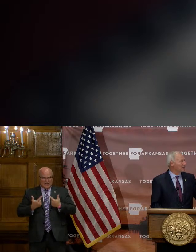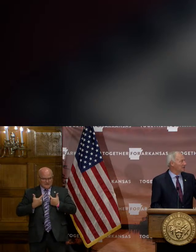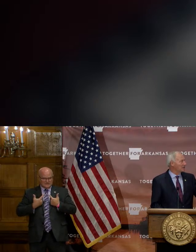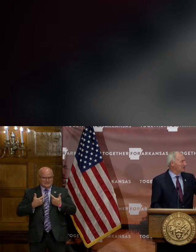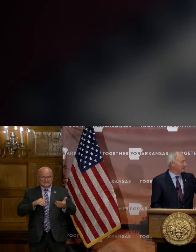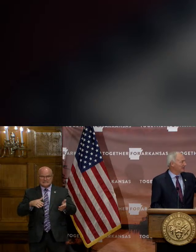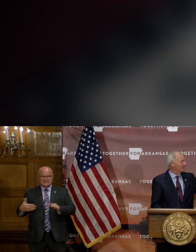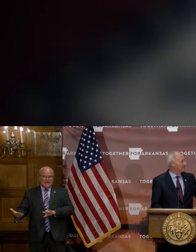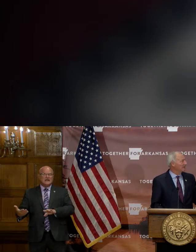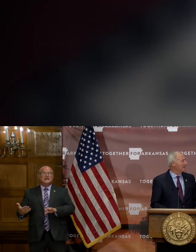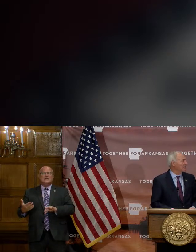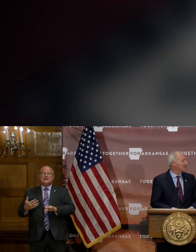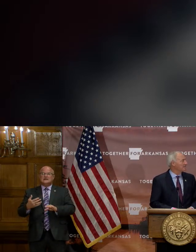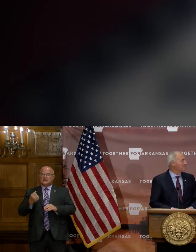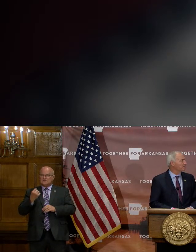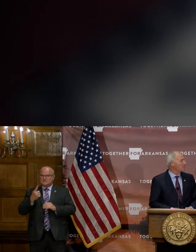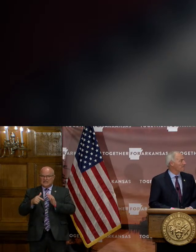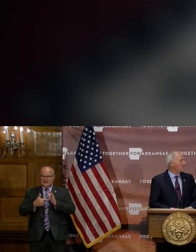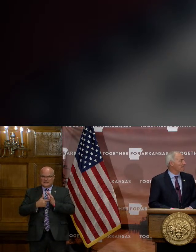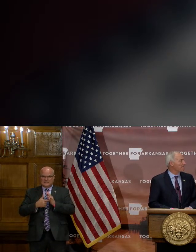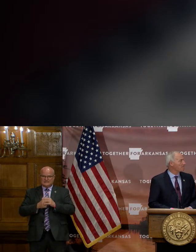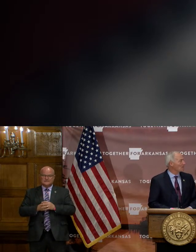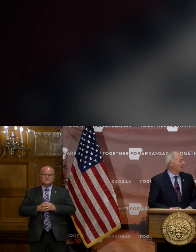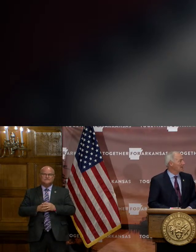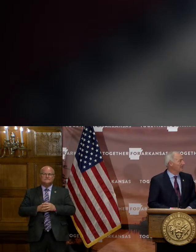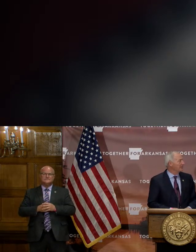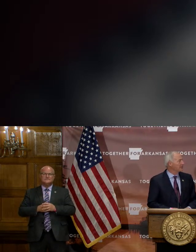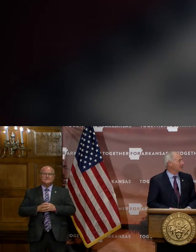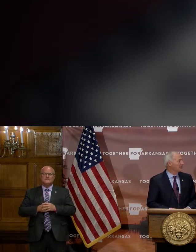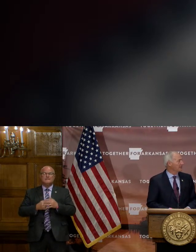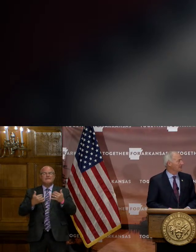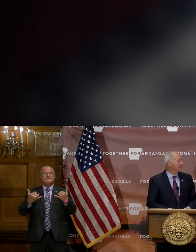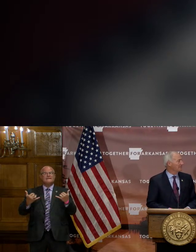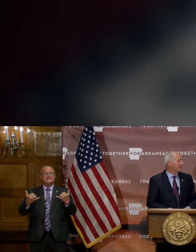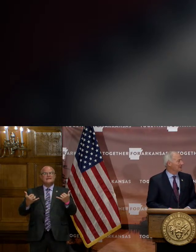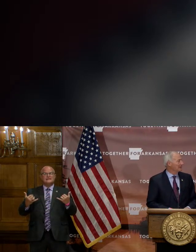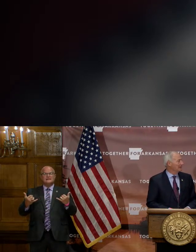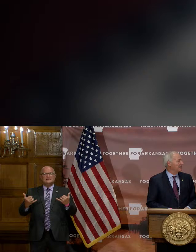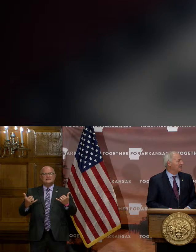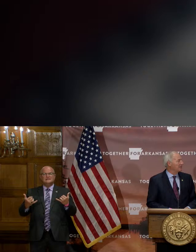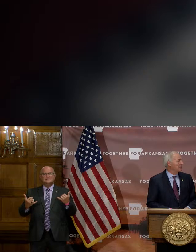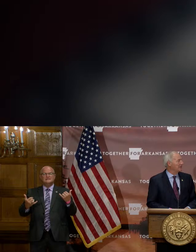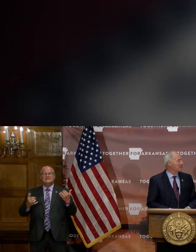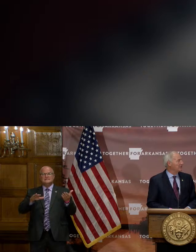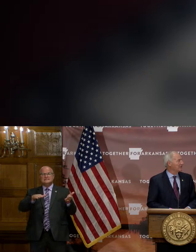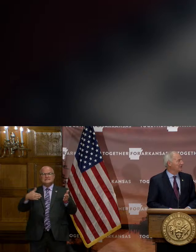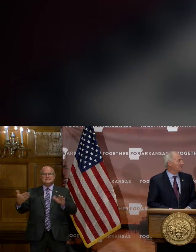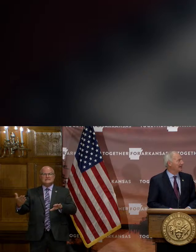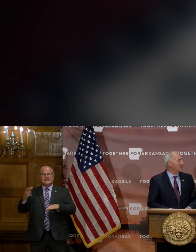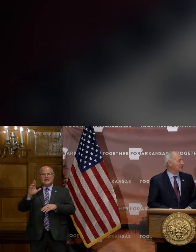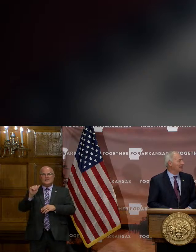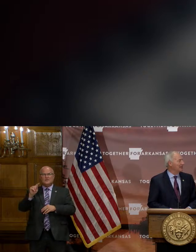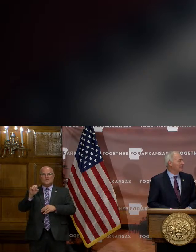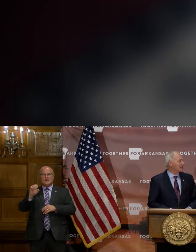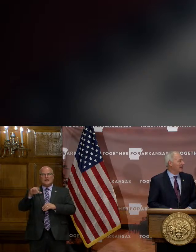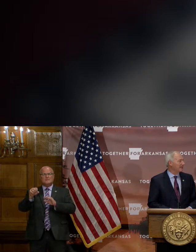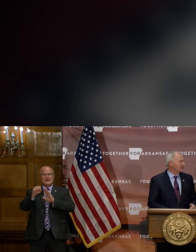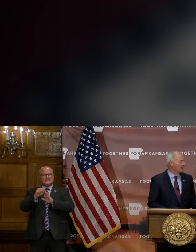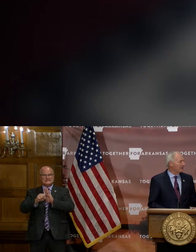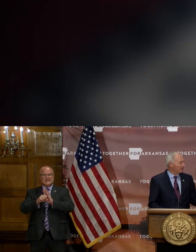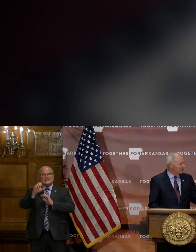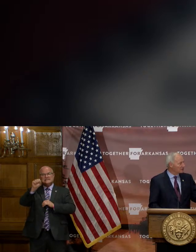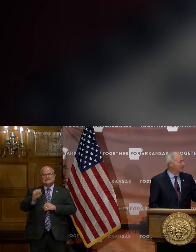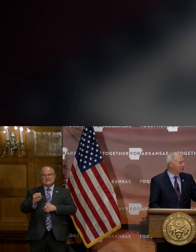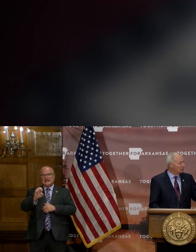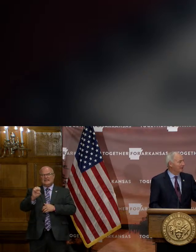understands the seriousness of it. And then the next, this is the death rates by state in the